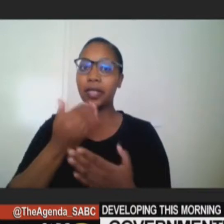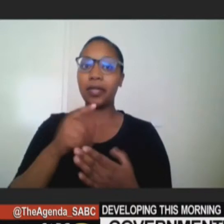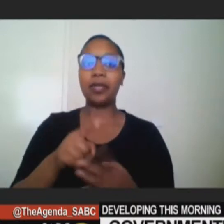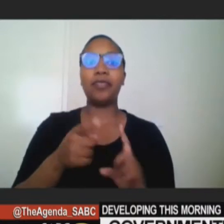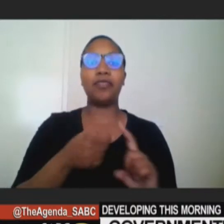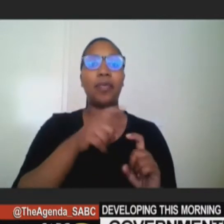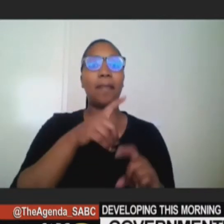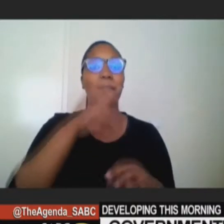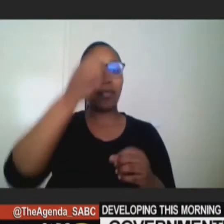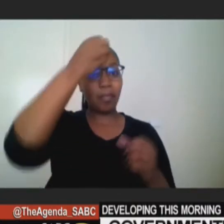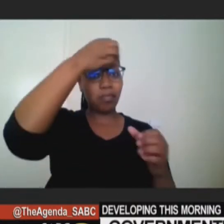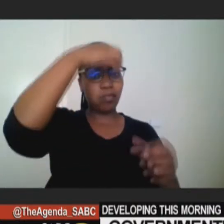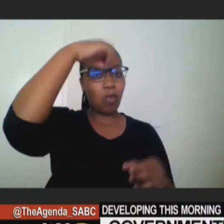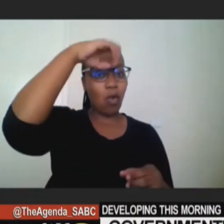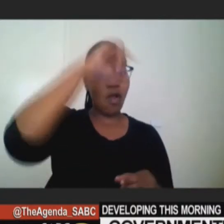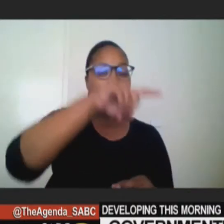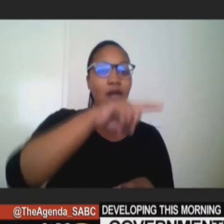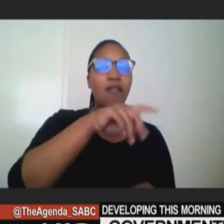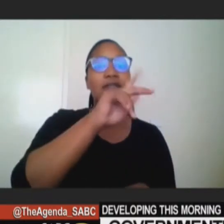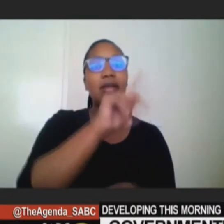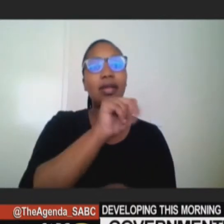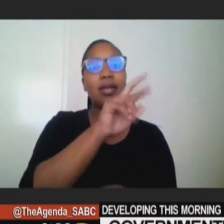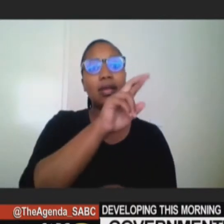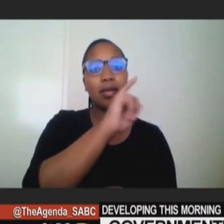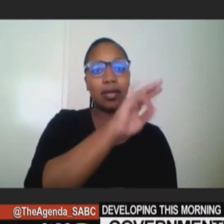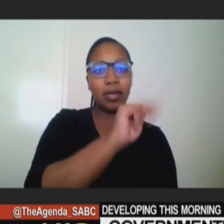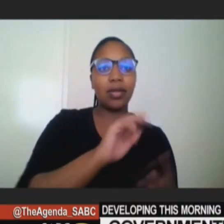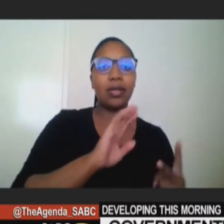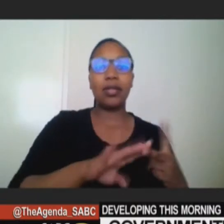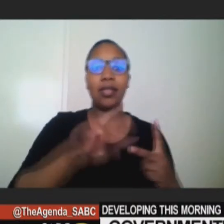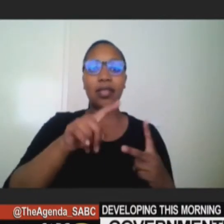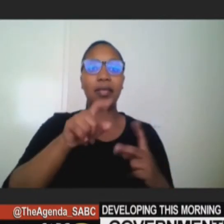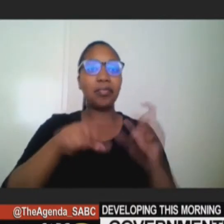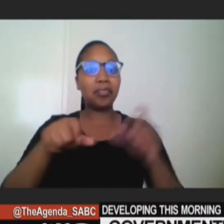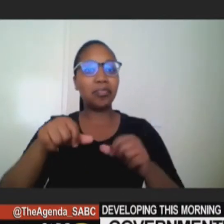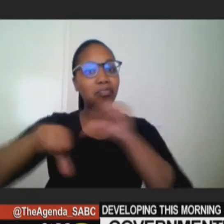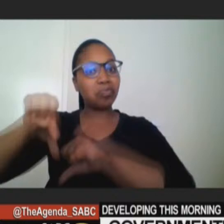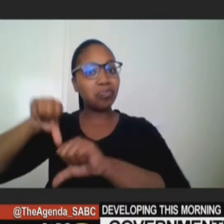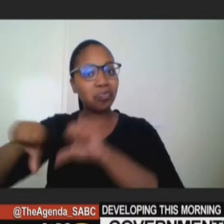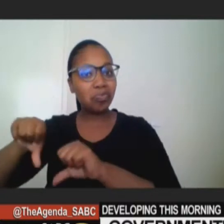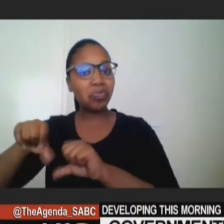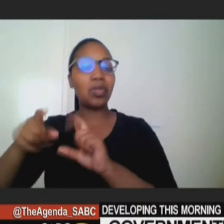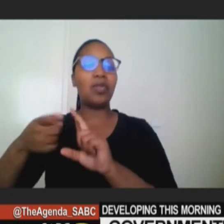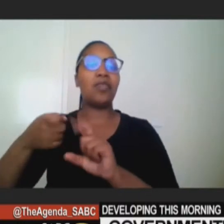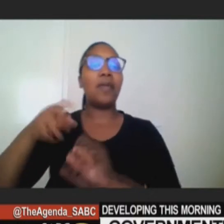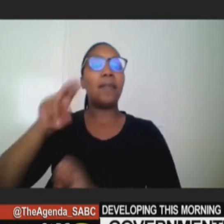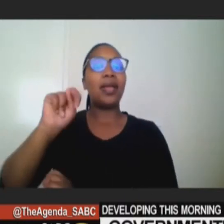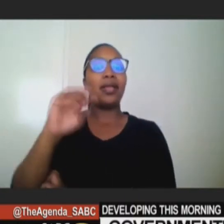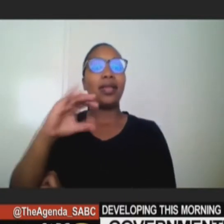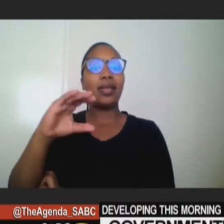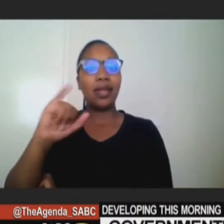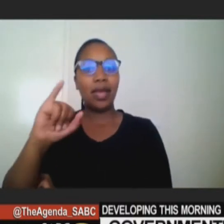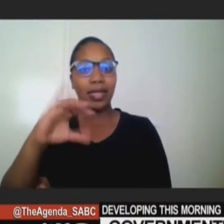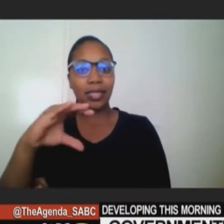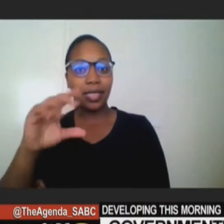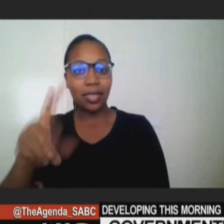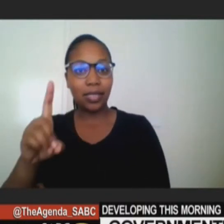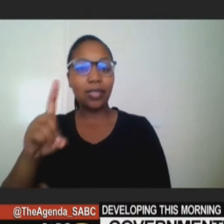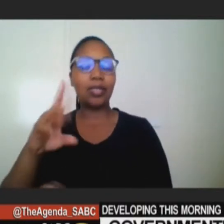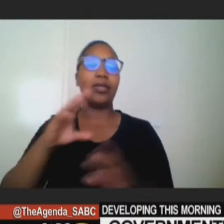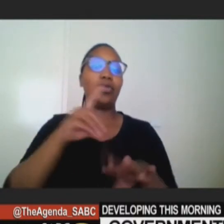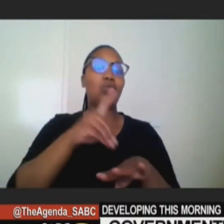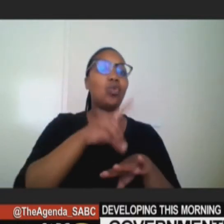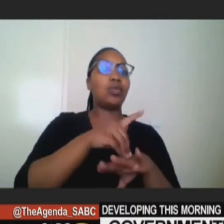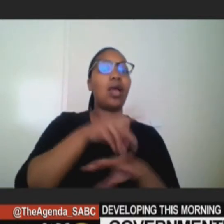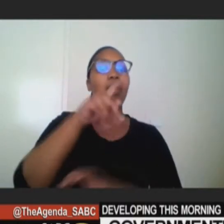the clinicians, the epidemiologists from the NICD, Dr. Pile, Dr. Khongwane,